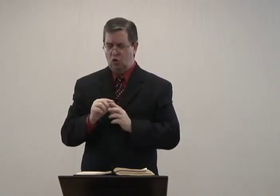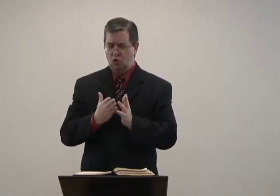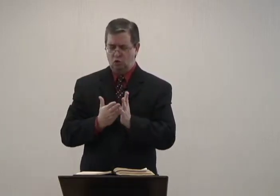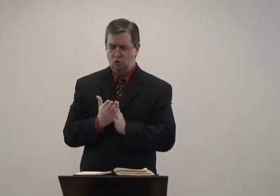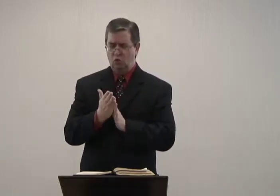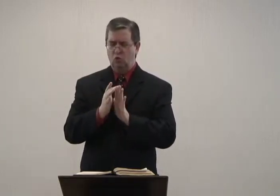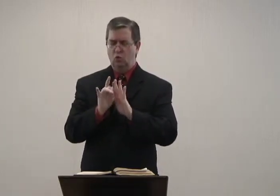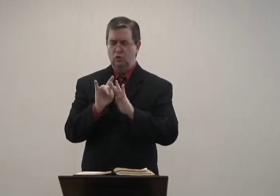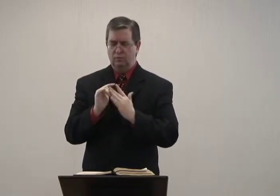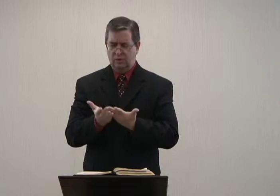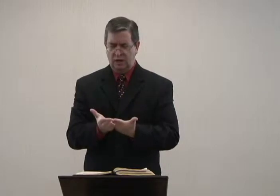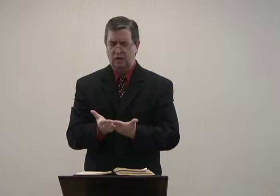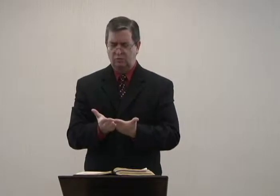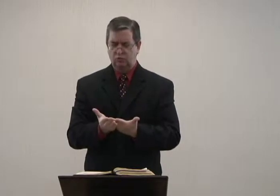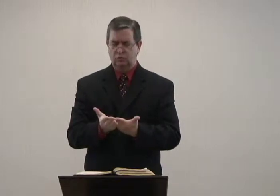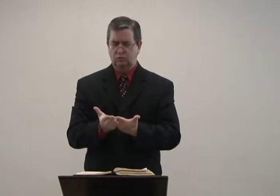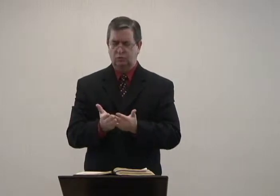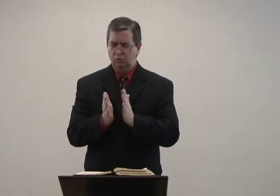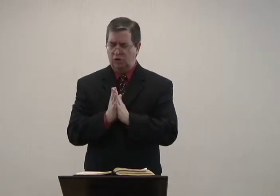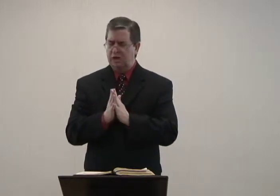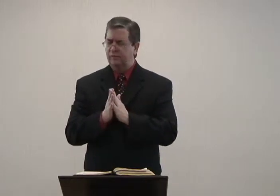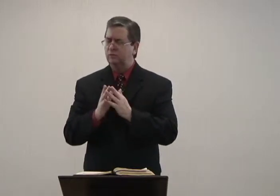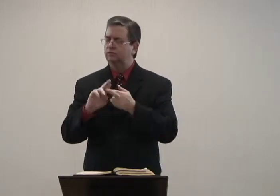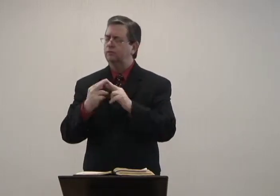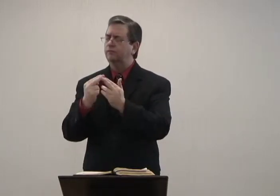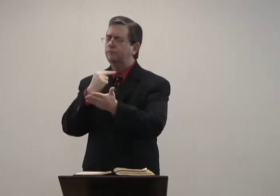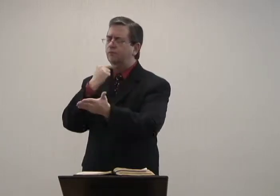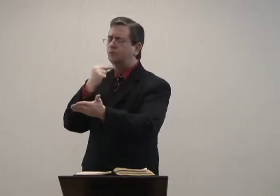I ask you to give me wisdom through your word, through the Bible.